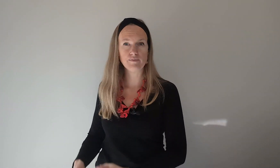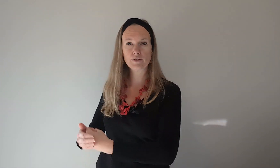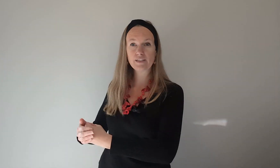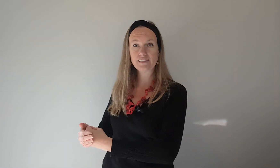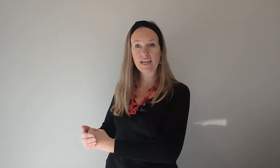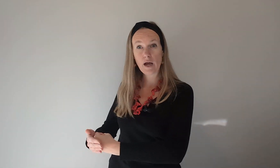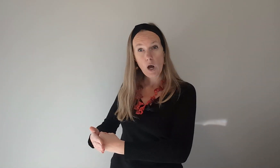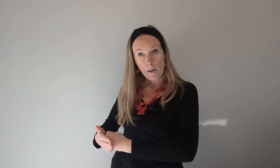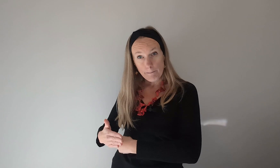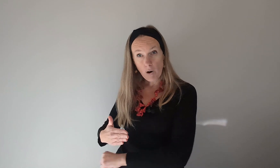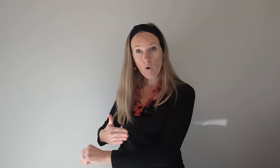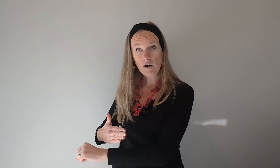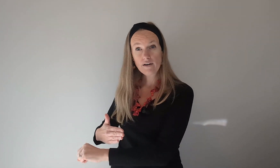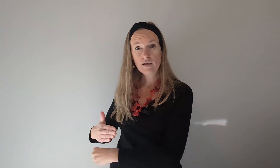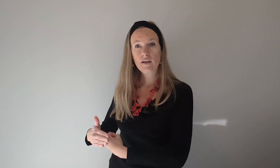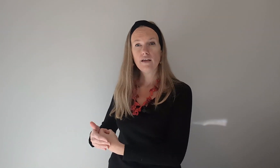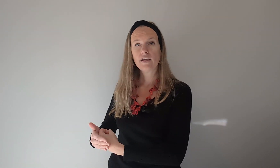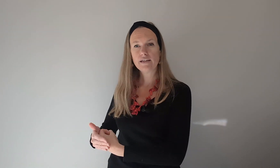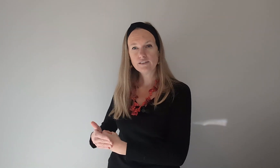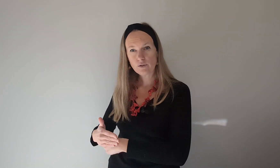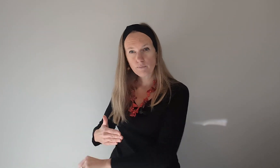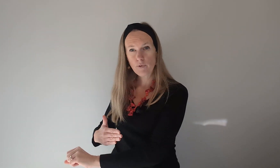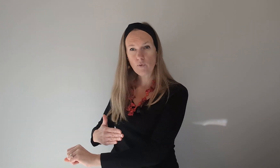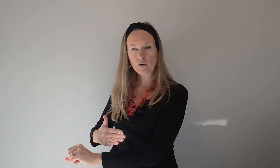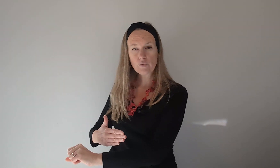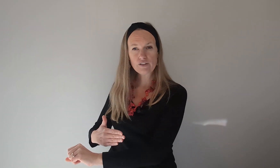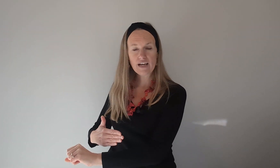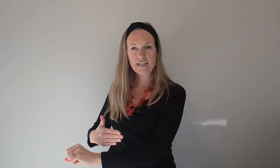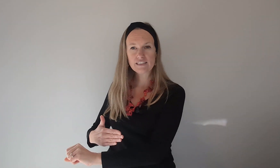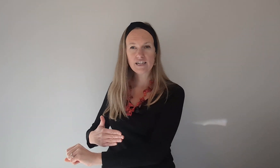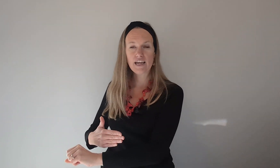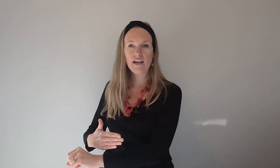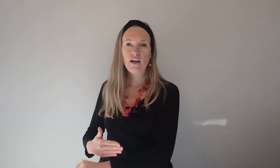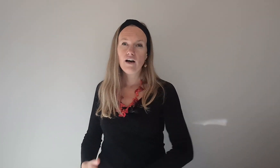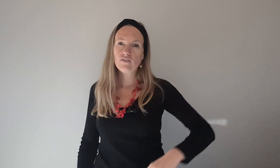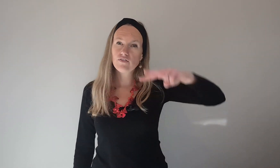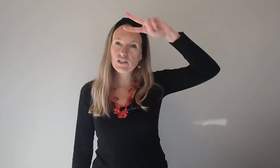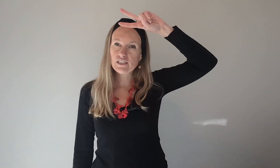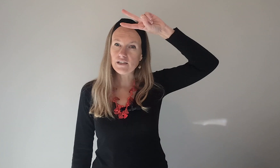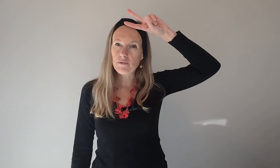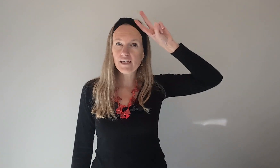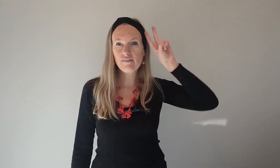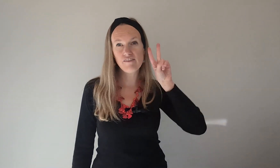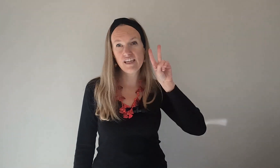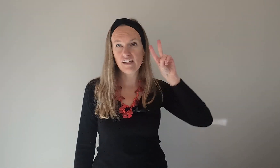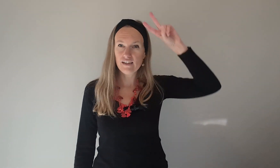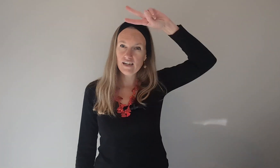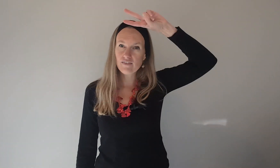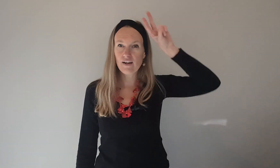So we're going to say born. Okay, so born, we learned that yesterday. Of a virgin, you're making a V kind of around